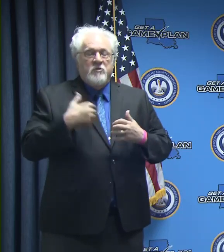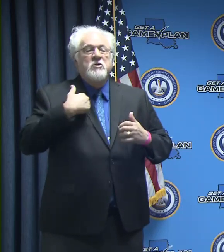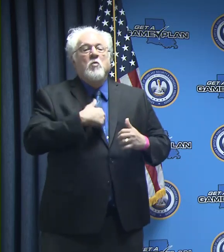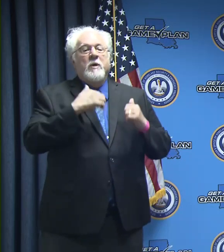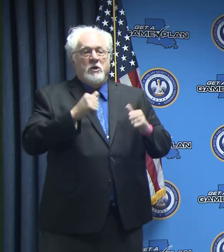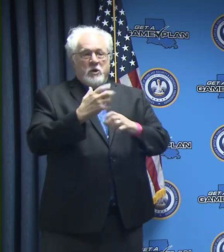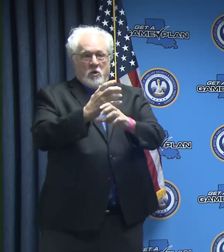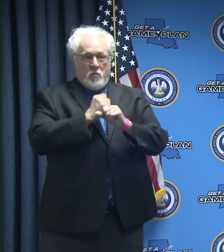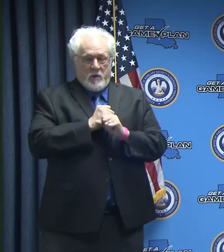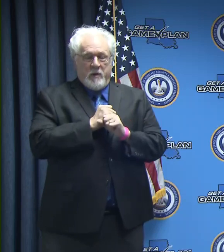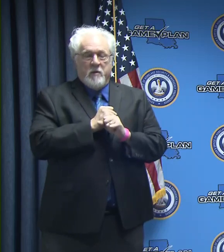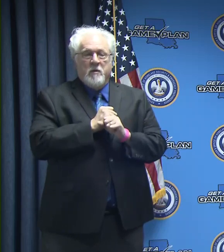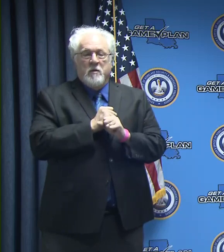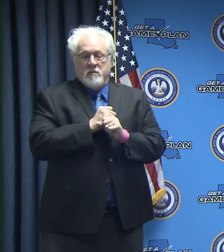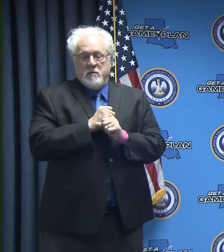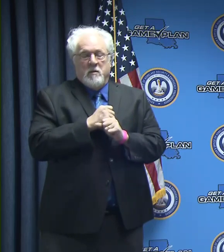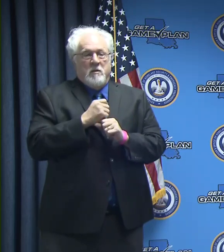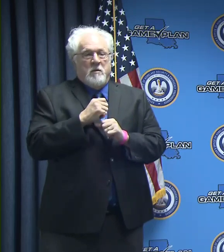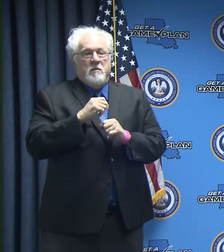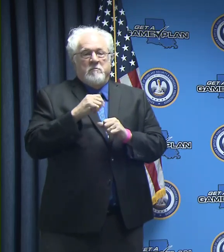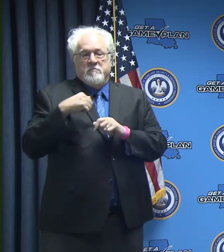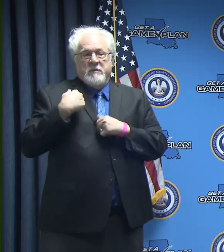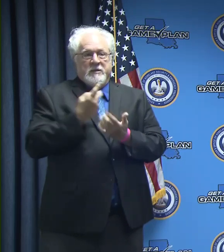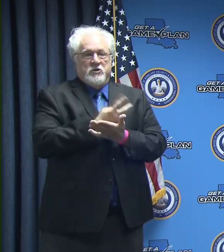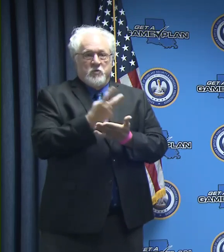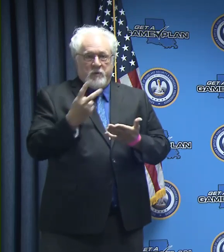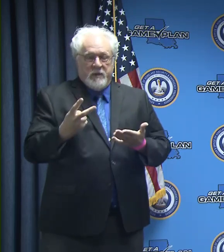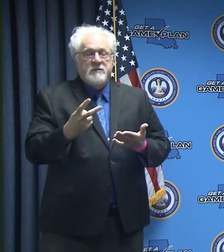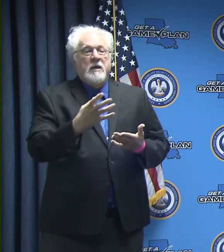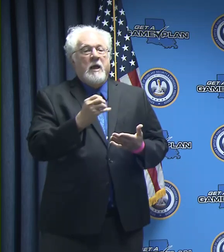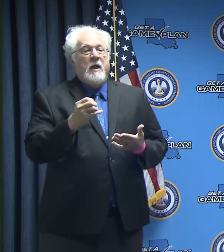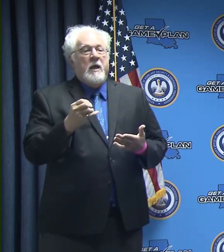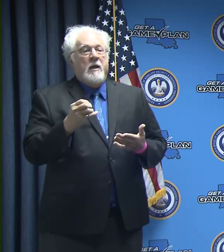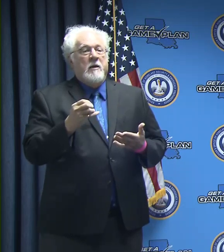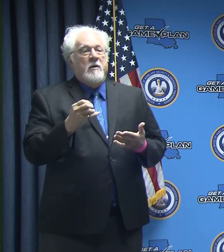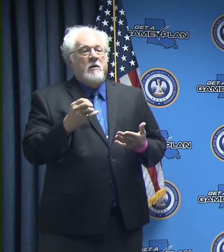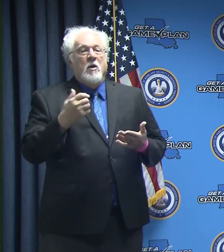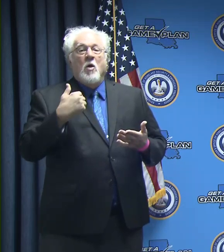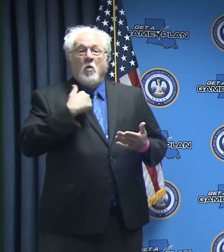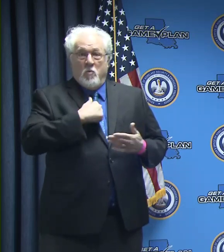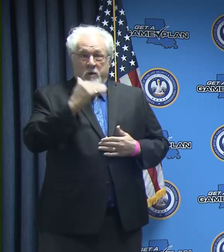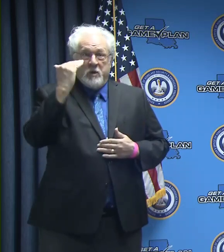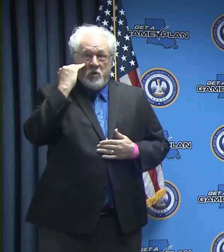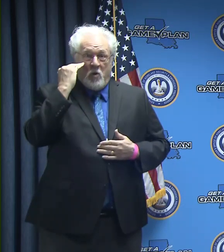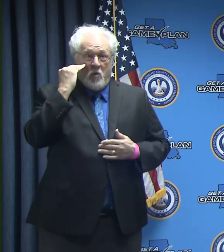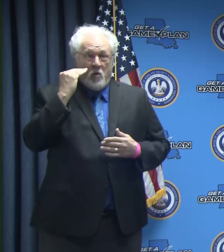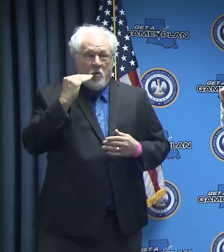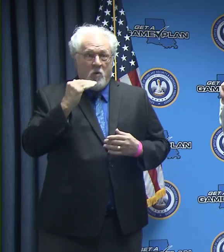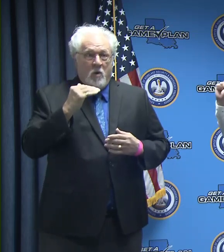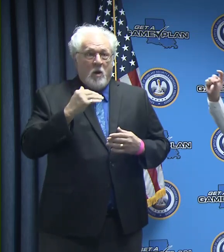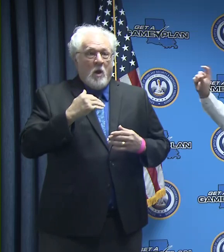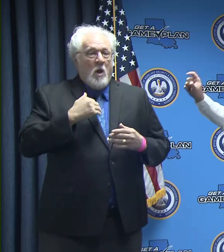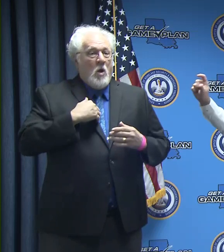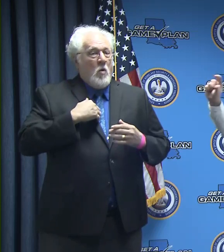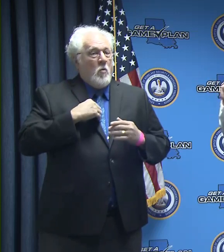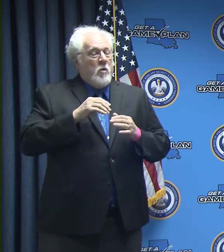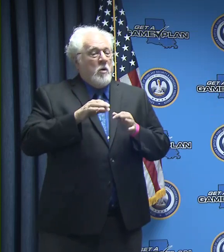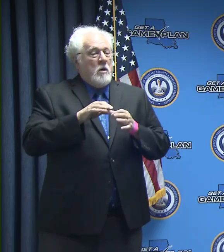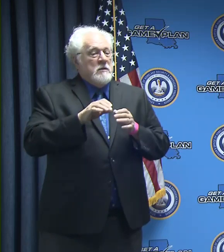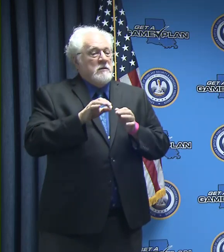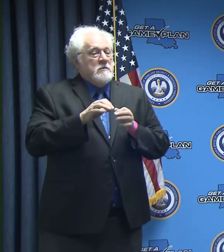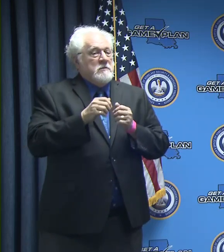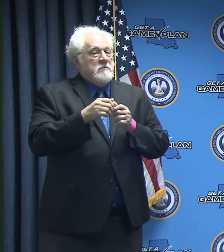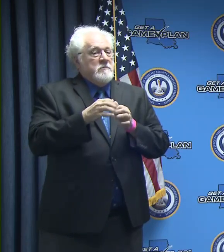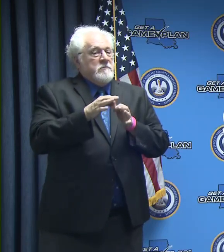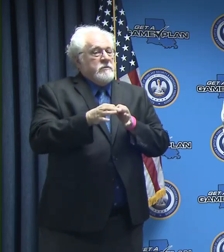to acquire over the last couple of weeks. And so we know that we're pushing out in time the